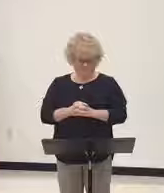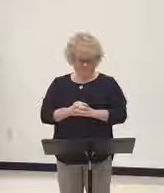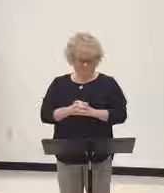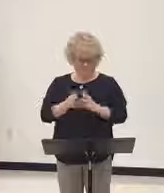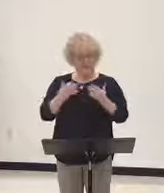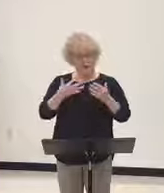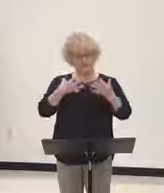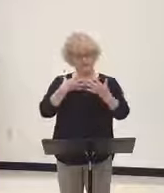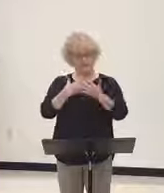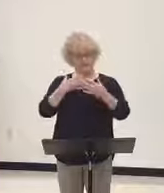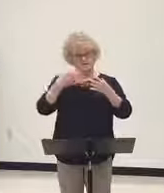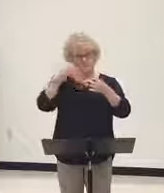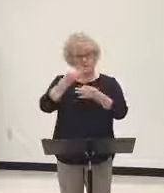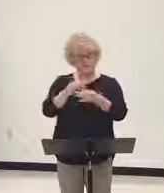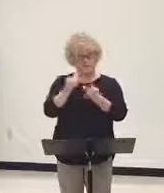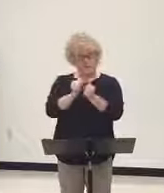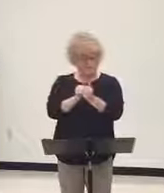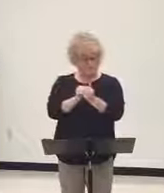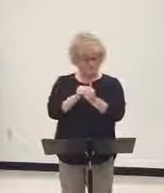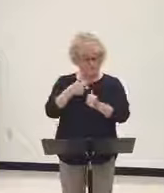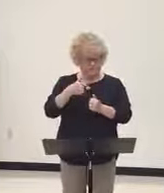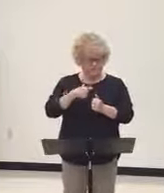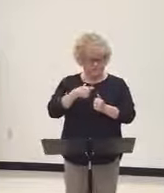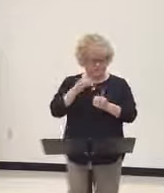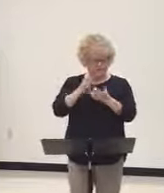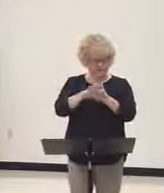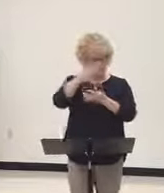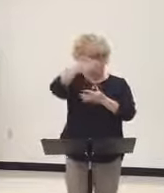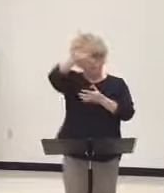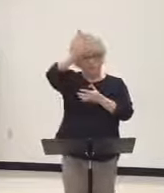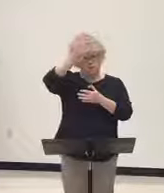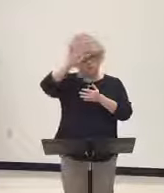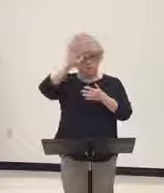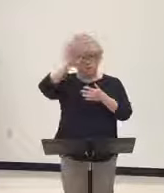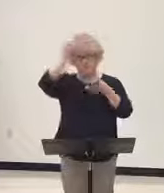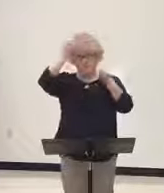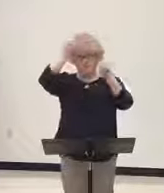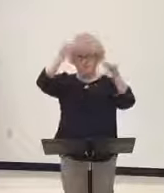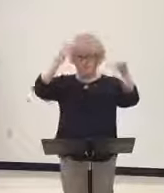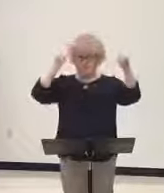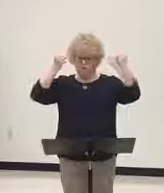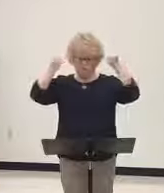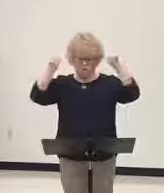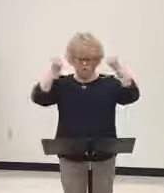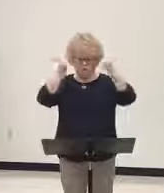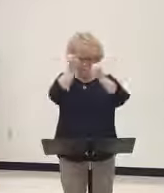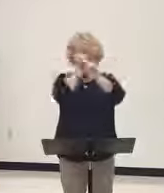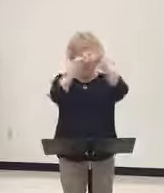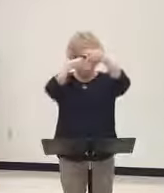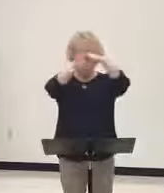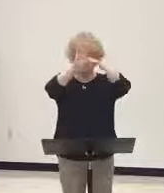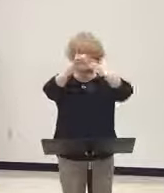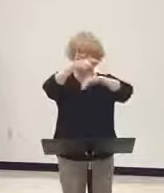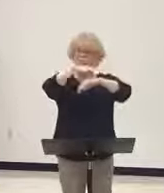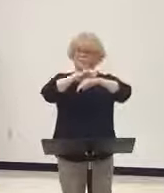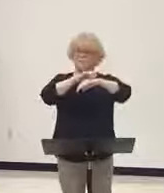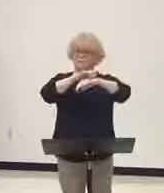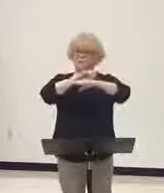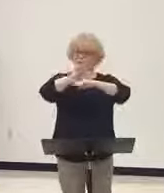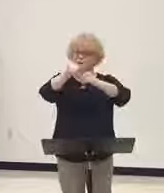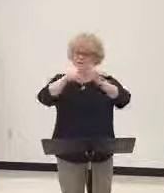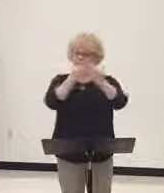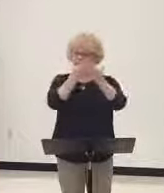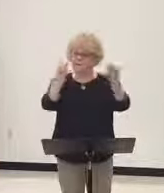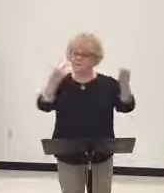Now we profess our faith together. I believe in one God, the Father Almighty, maker